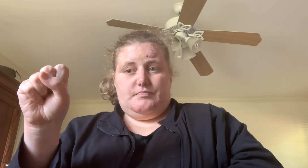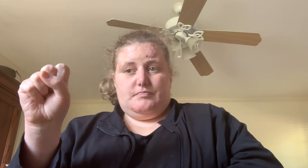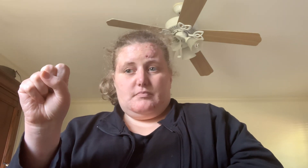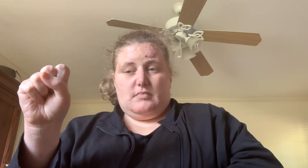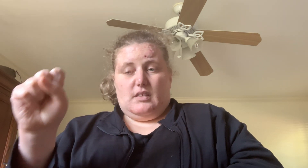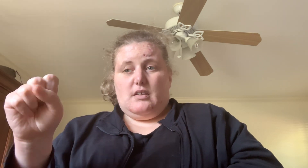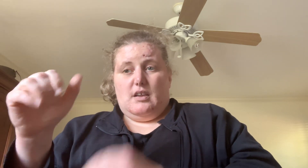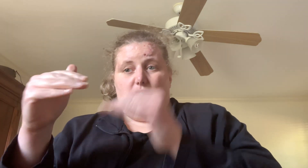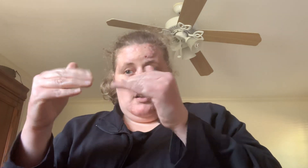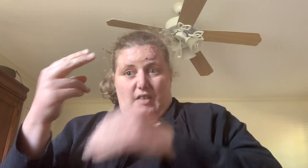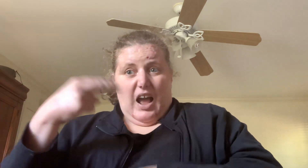get